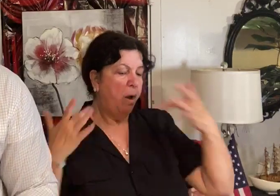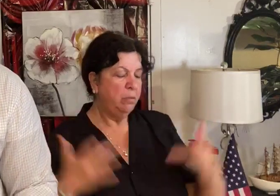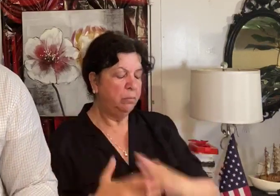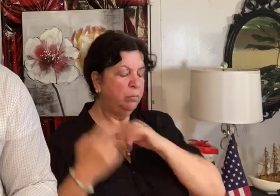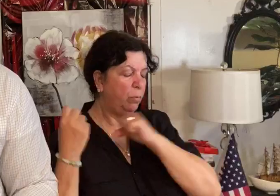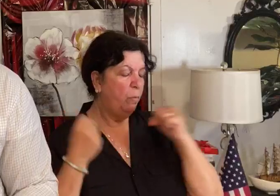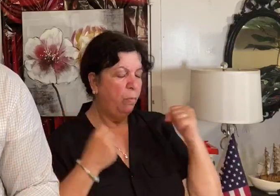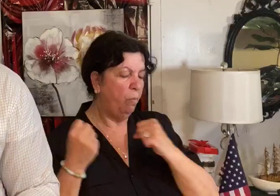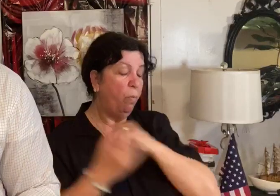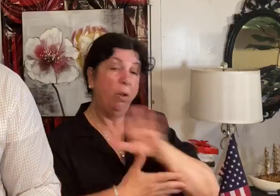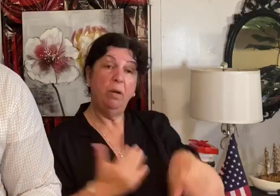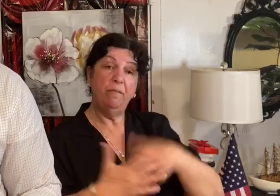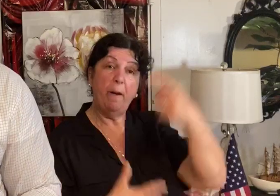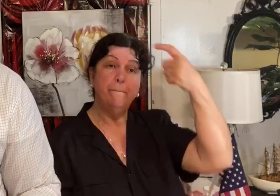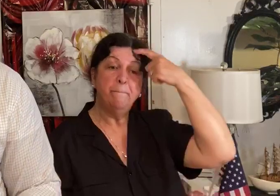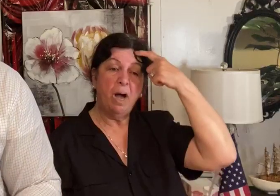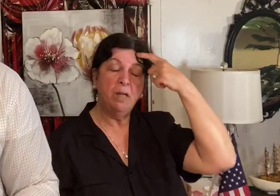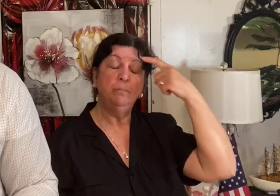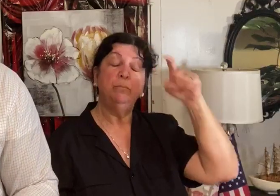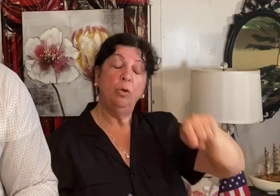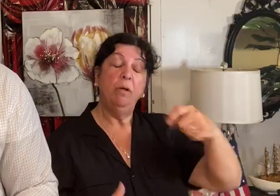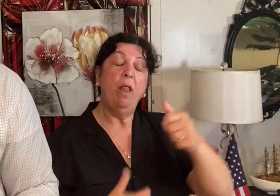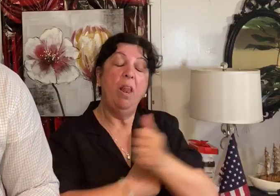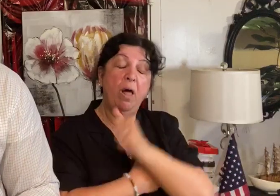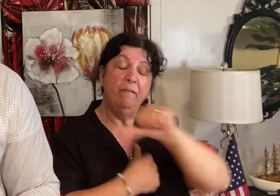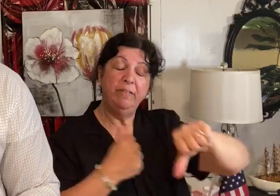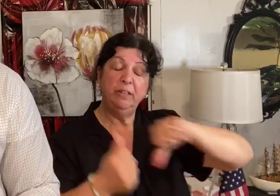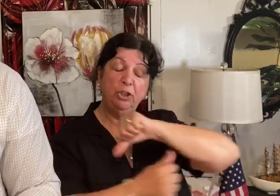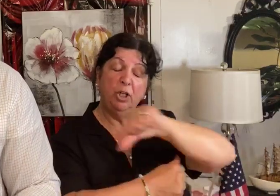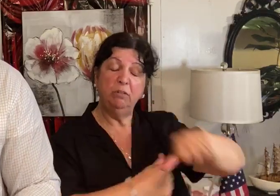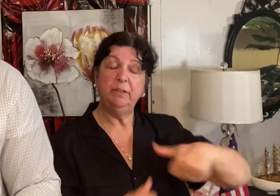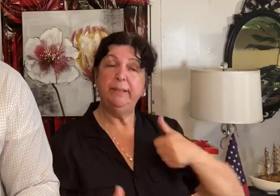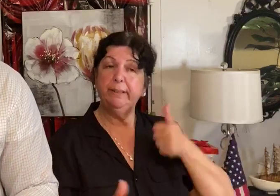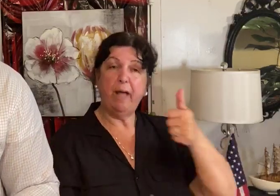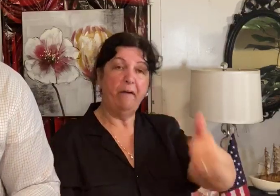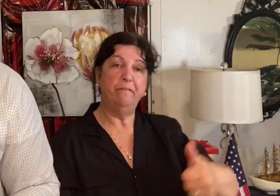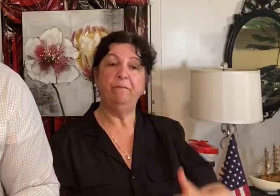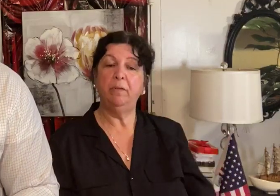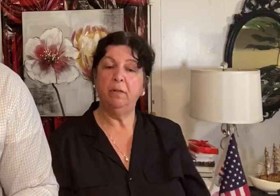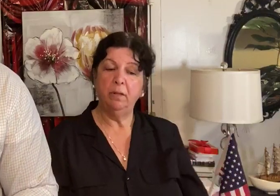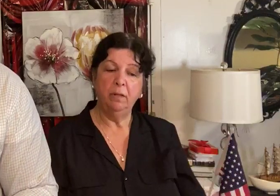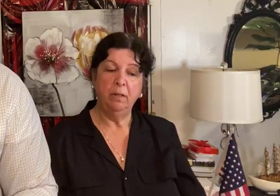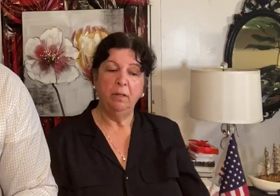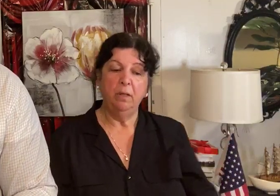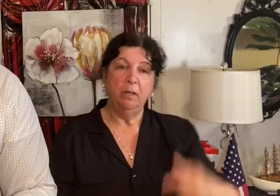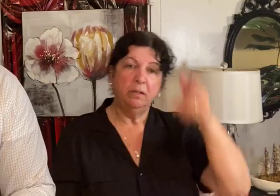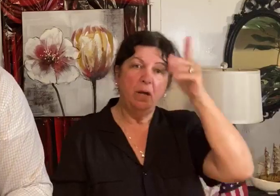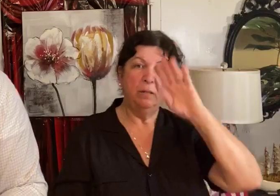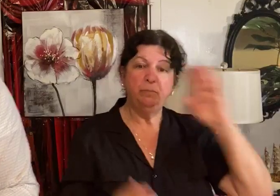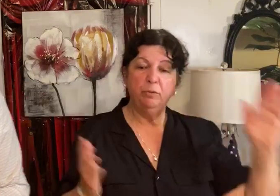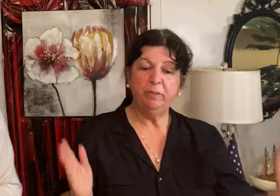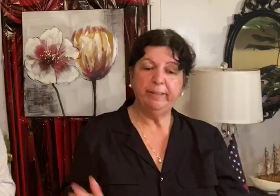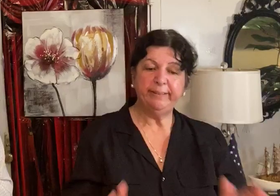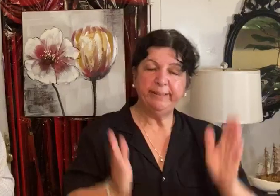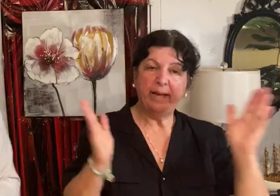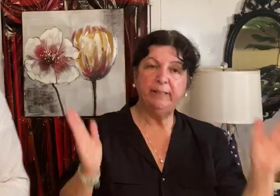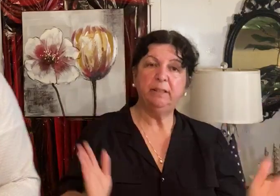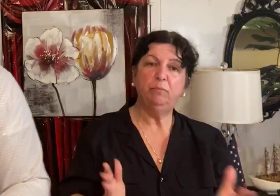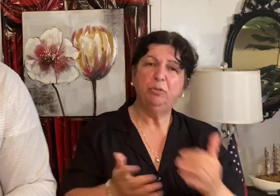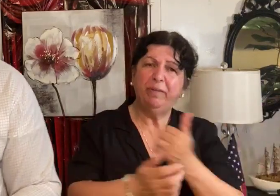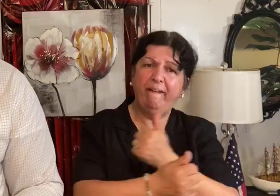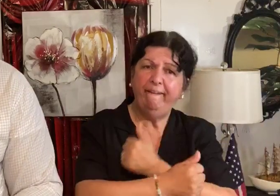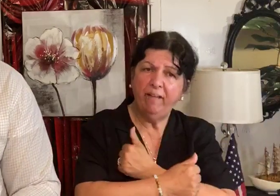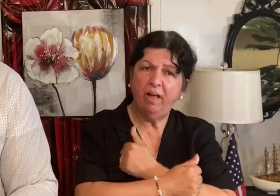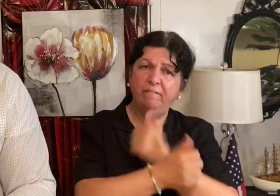our mind, and we're supposed to love one another as ourselves. God is to be exalted. He is to be